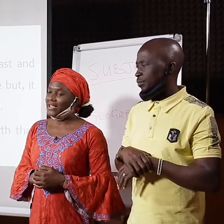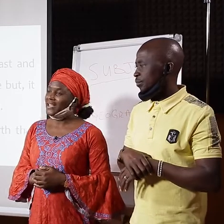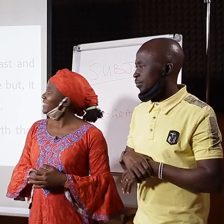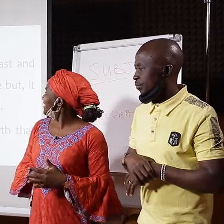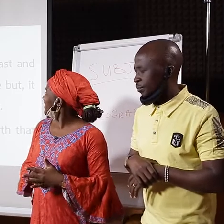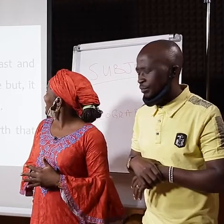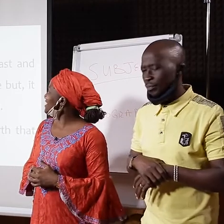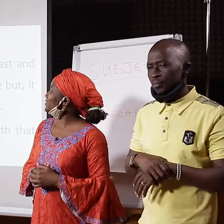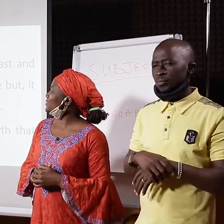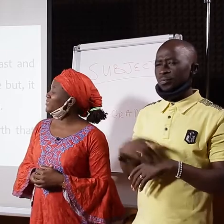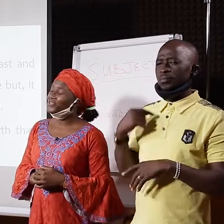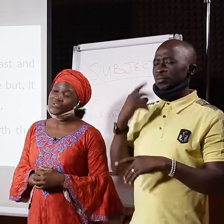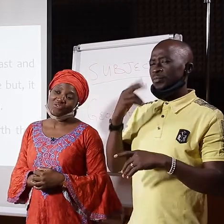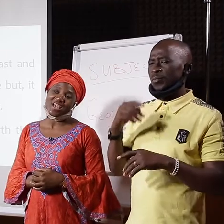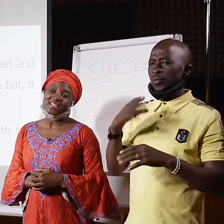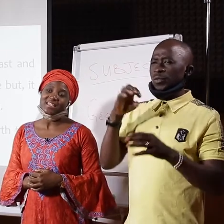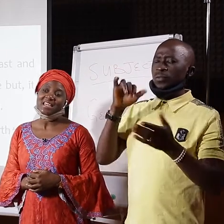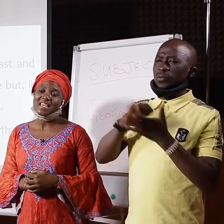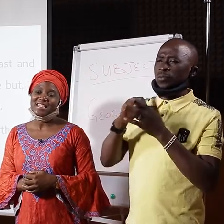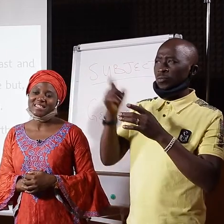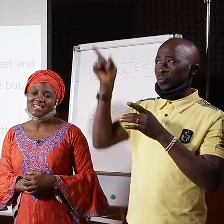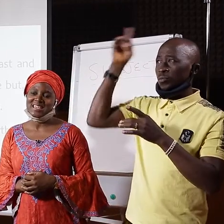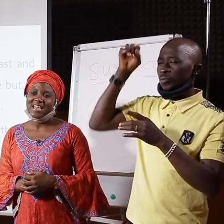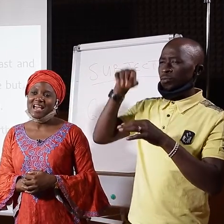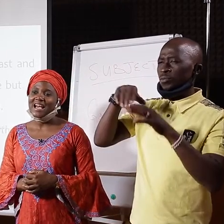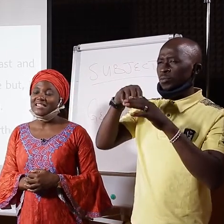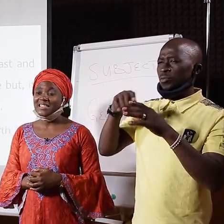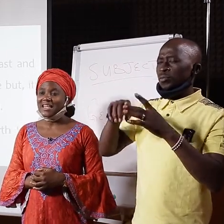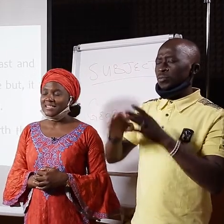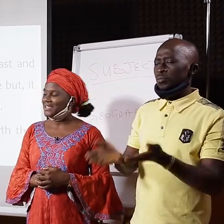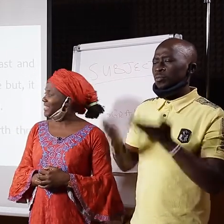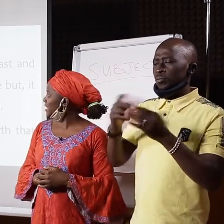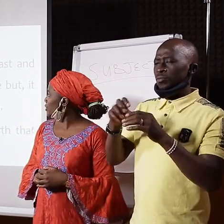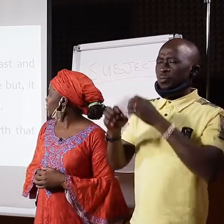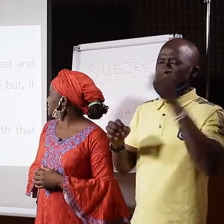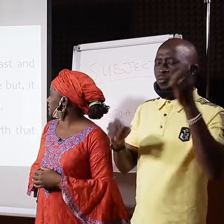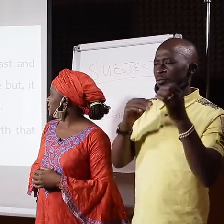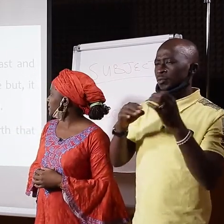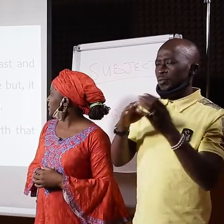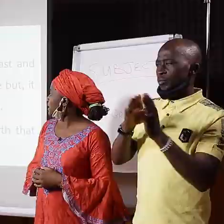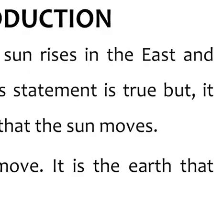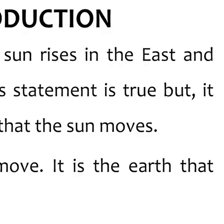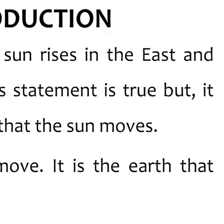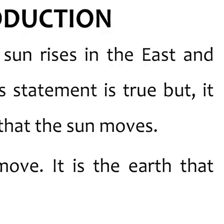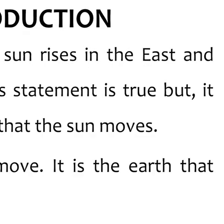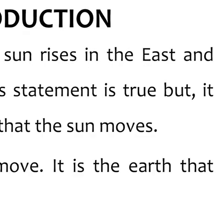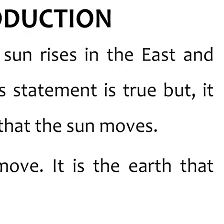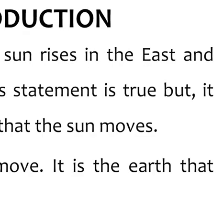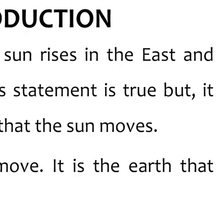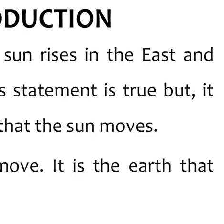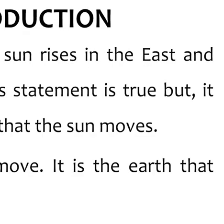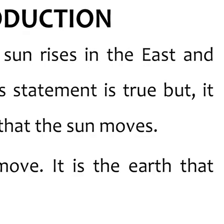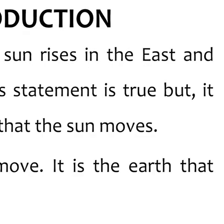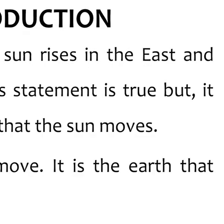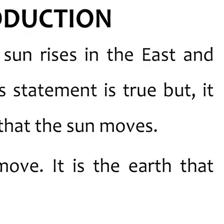We say that the sun rises in the east and sets in the west. This statement